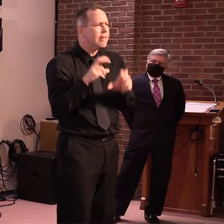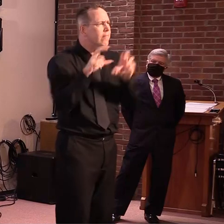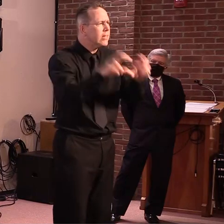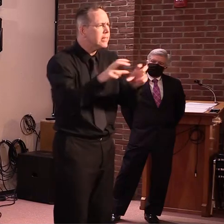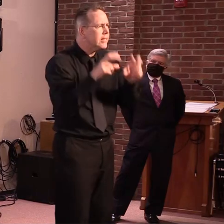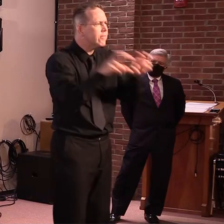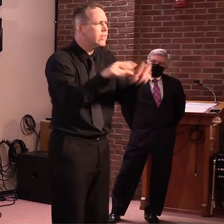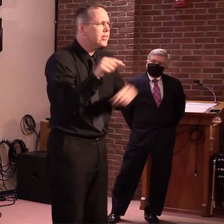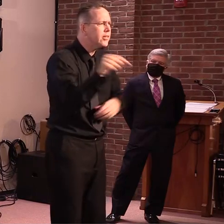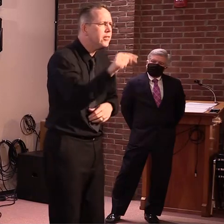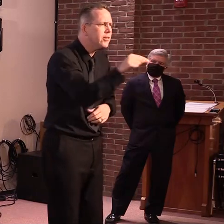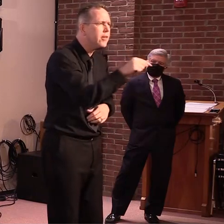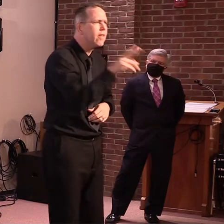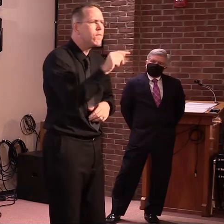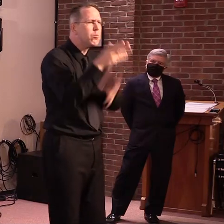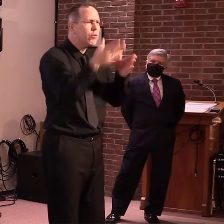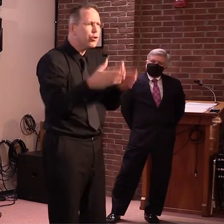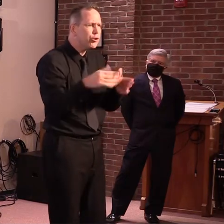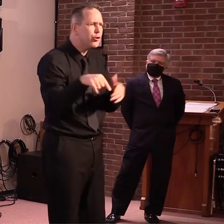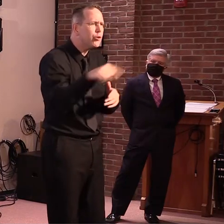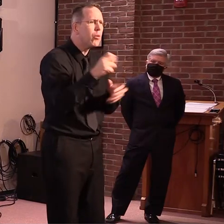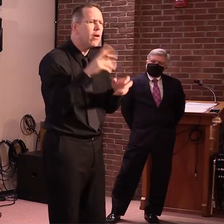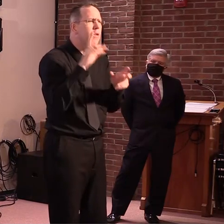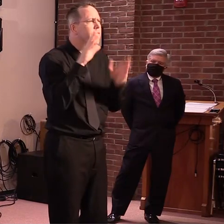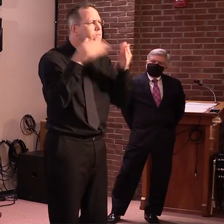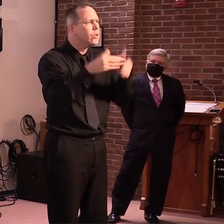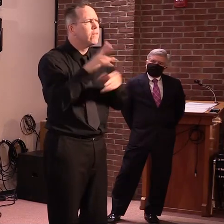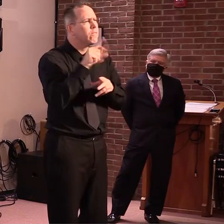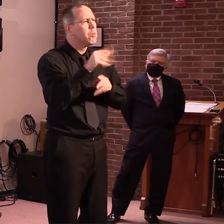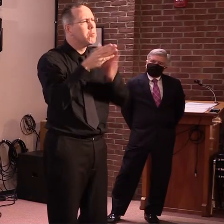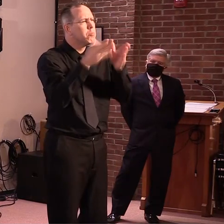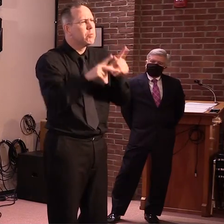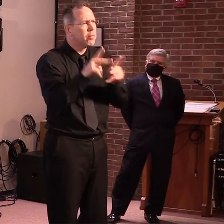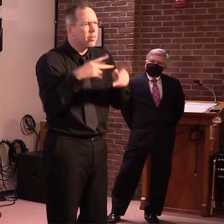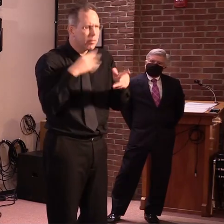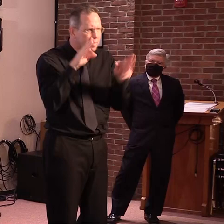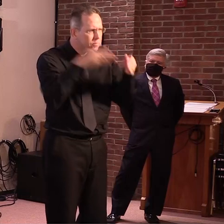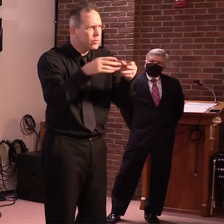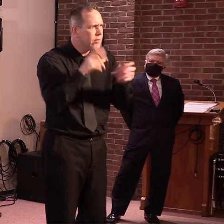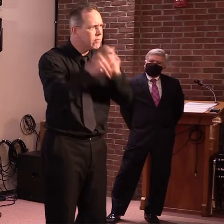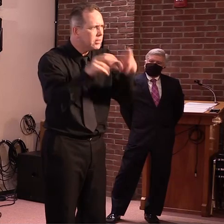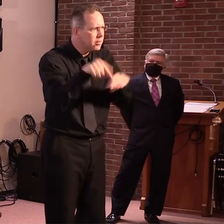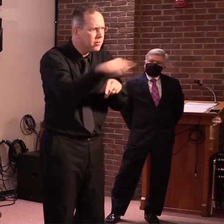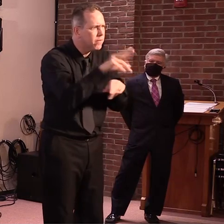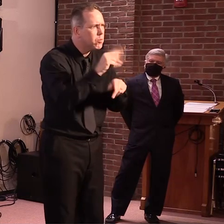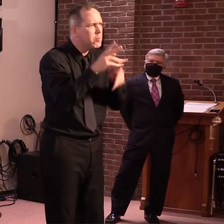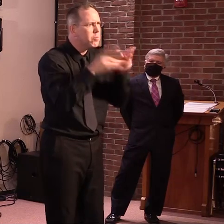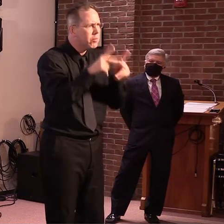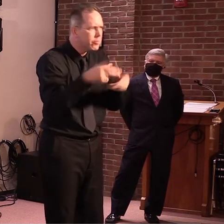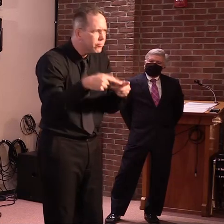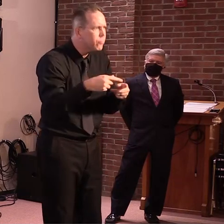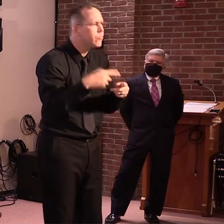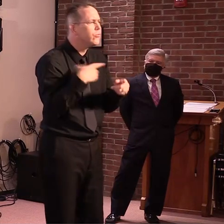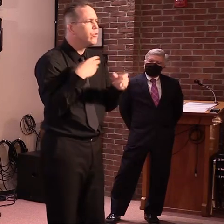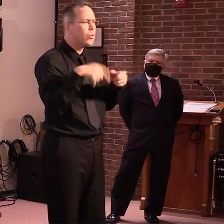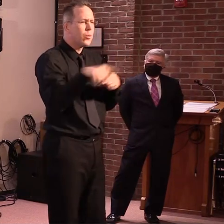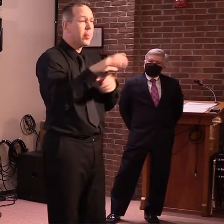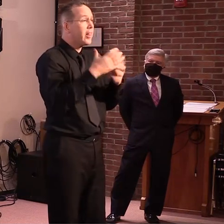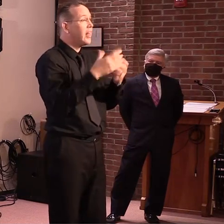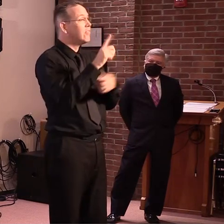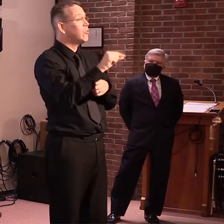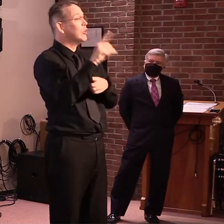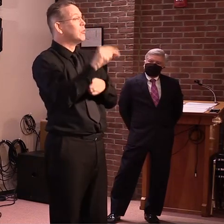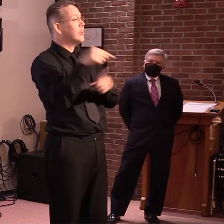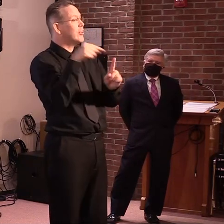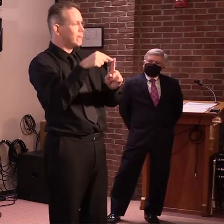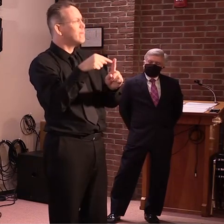people. This gift to the graduating class of 2020 falls right in line with those values and caps a decade of the foundation's work to make